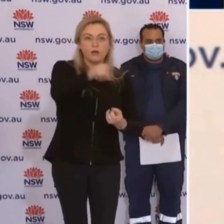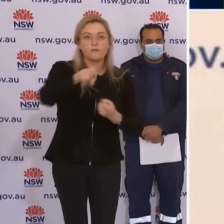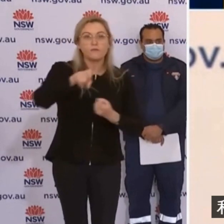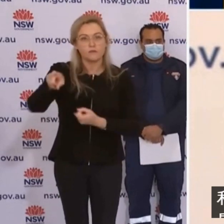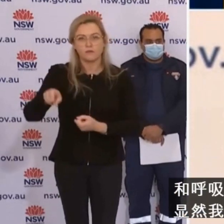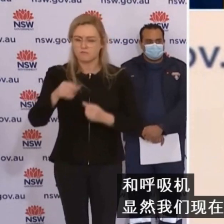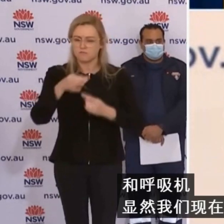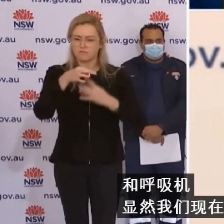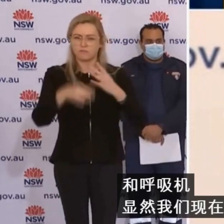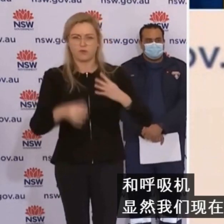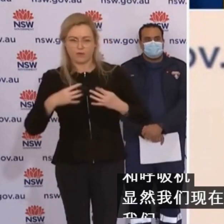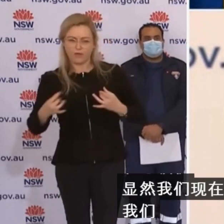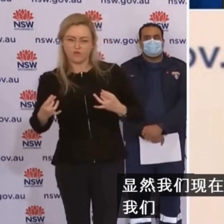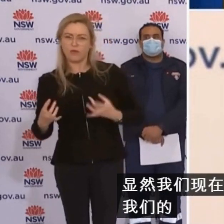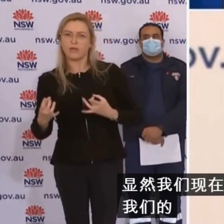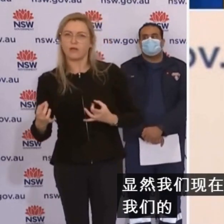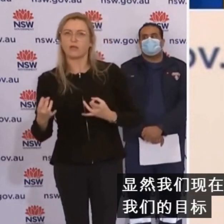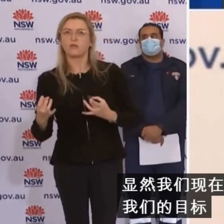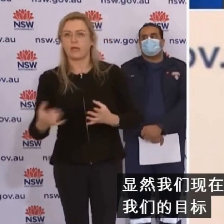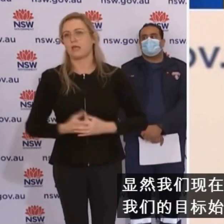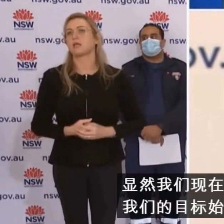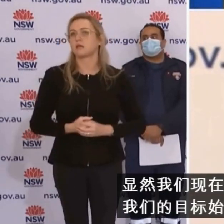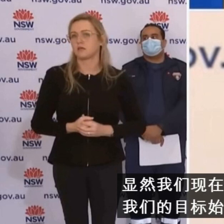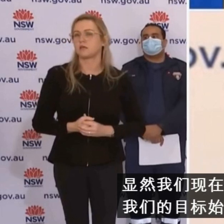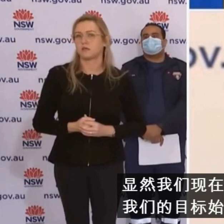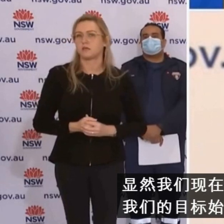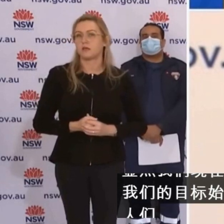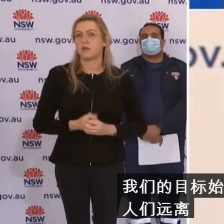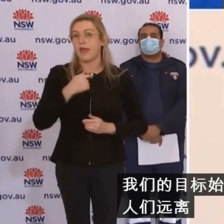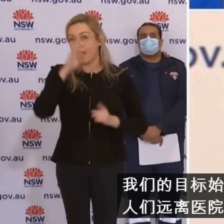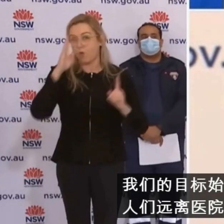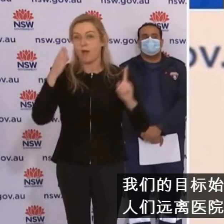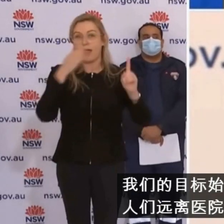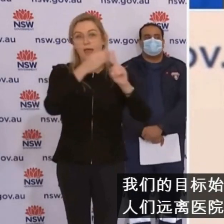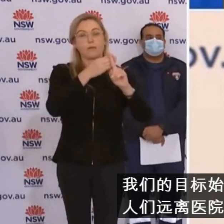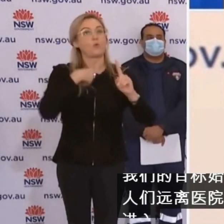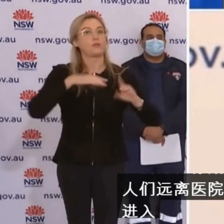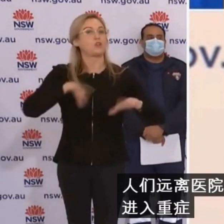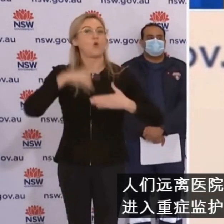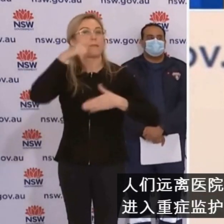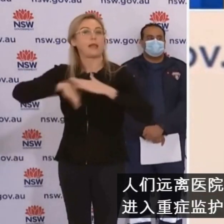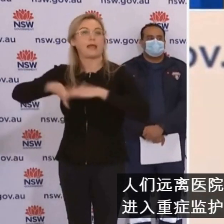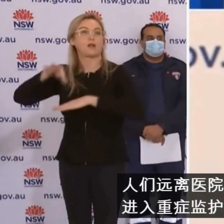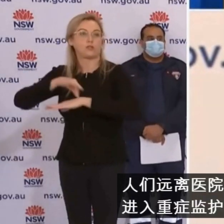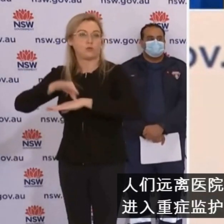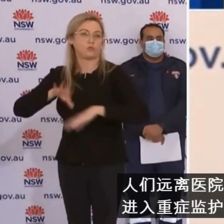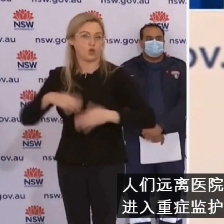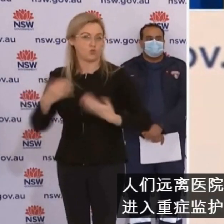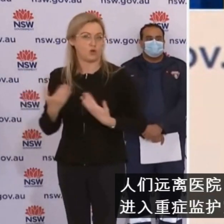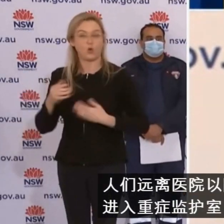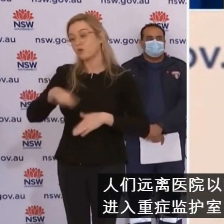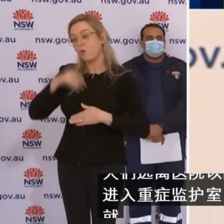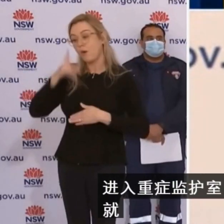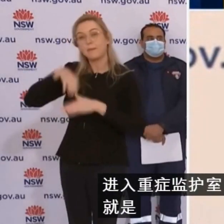ventilators, all those things that we need. Now, obviously, our aim is always to keep people out of hospital, to keep people out of ICU, and the best